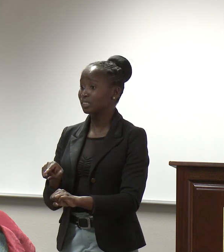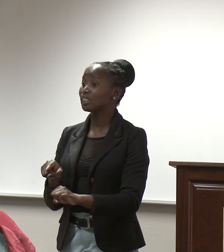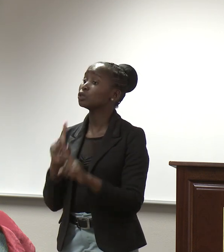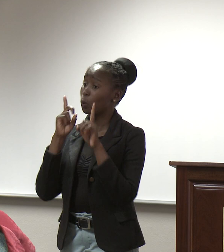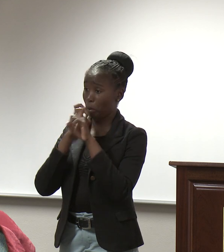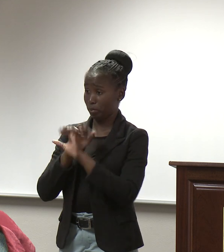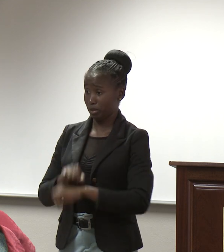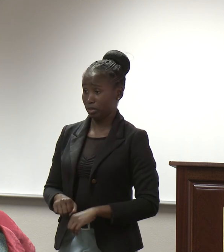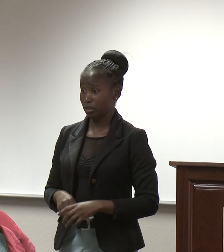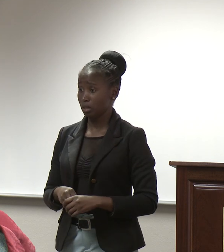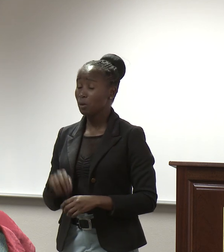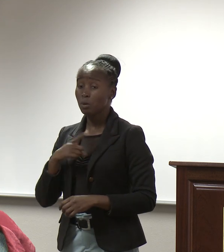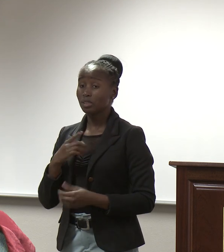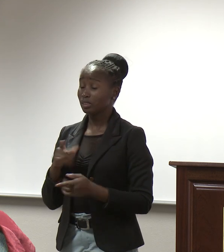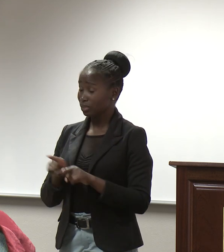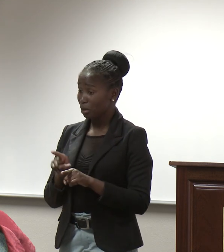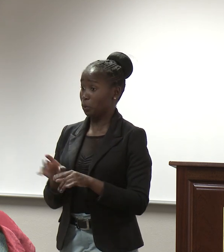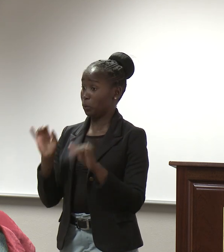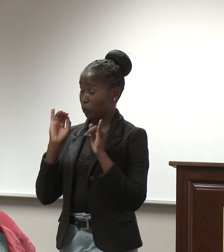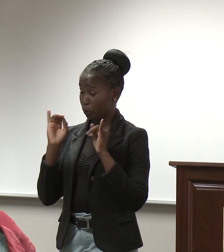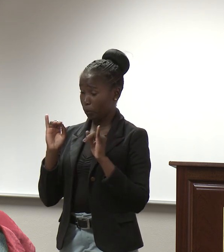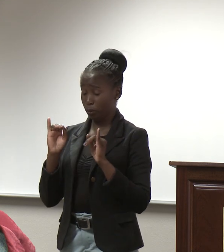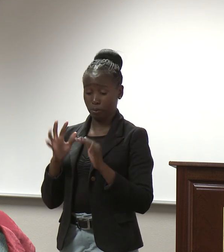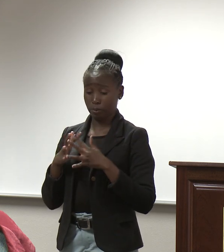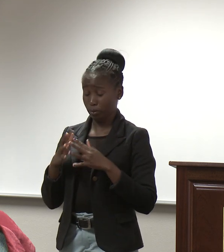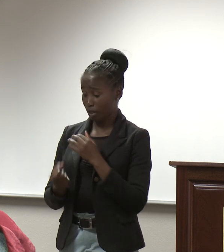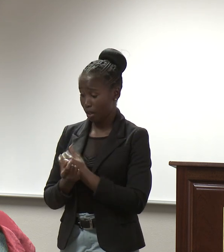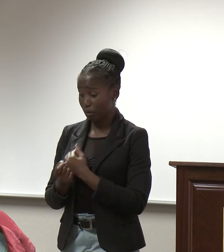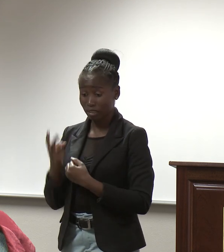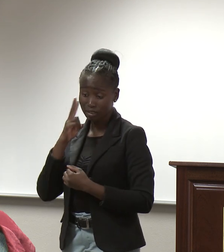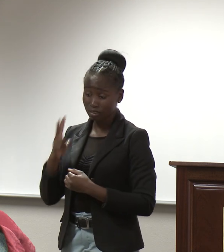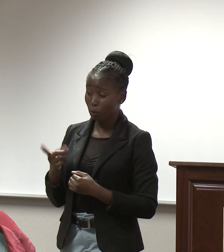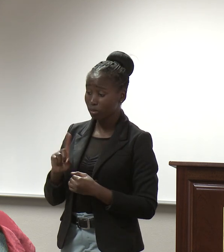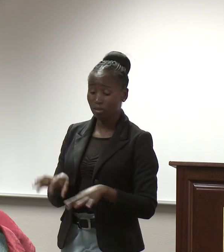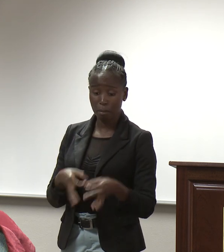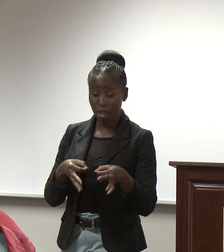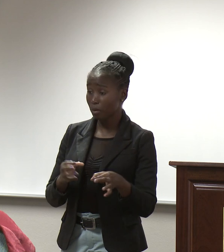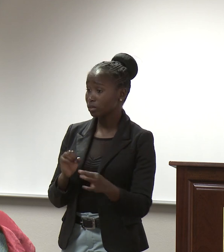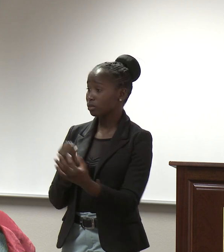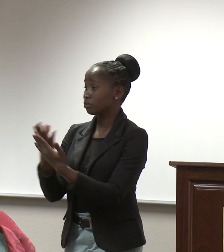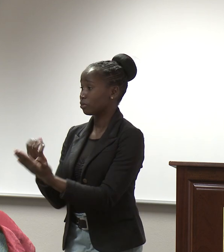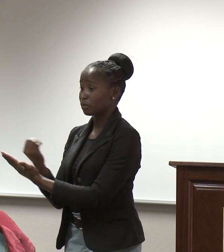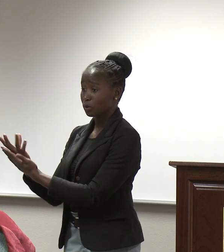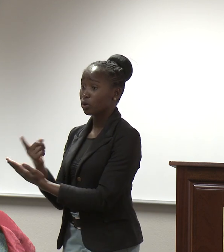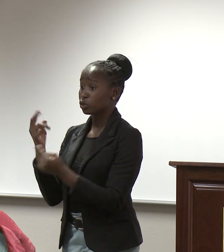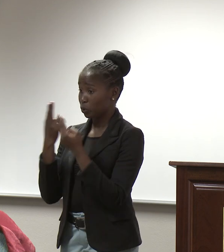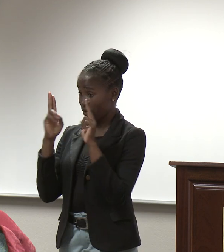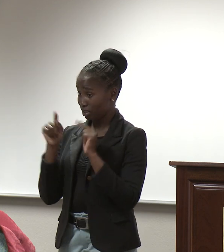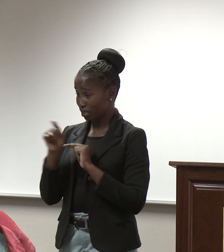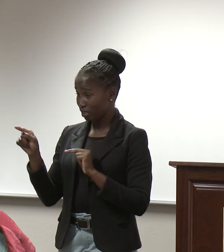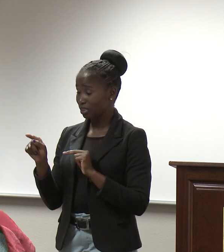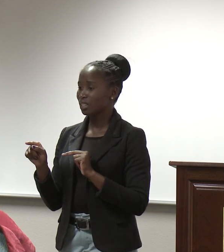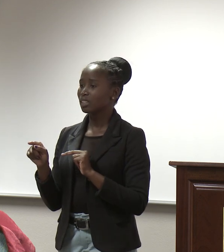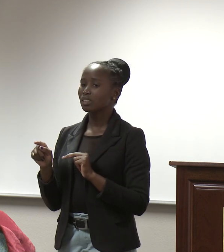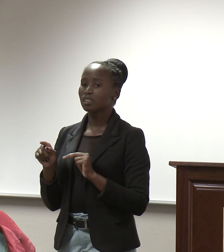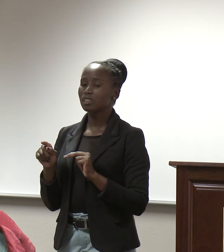that we go on now, if we look at the papers that are being produced at university, it shows that